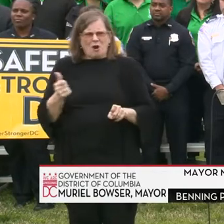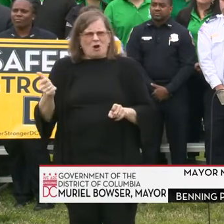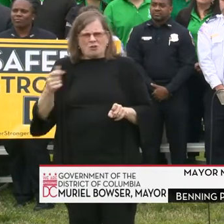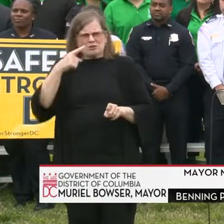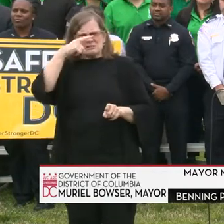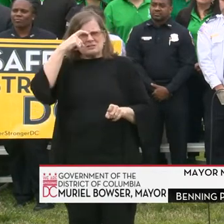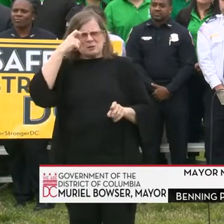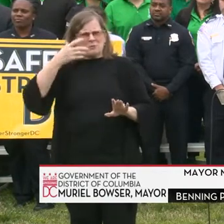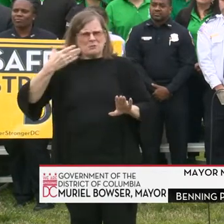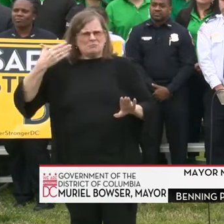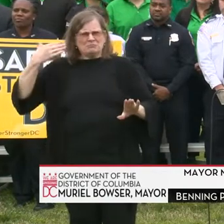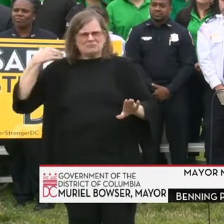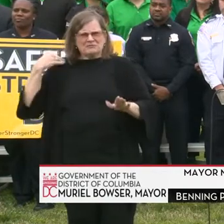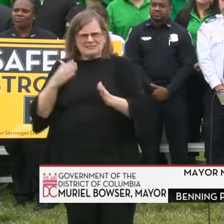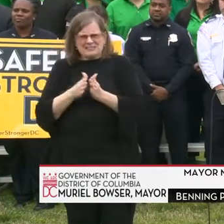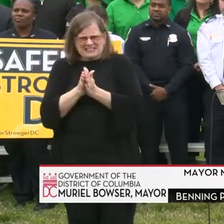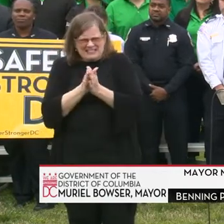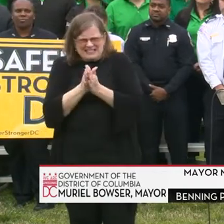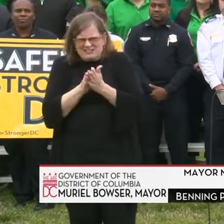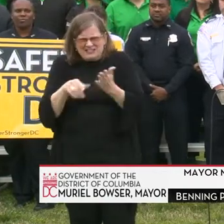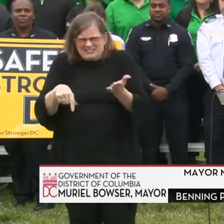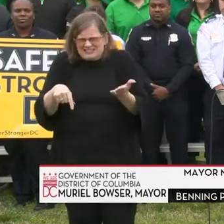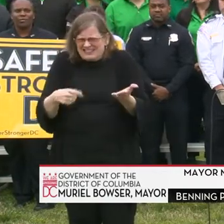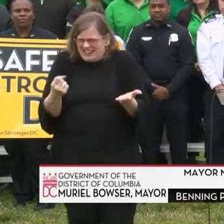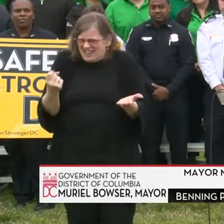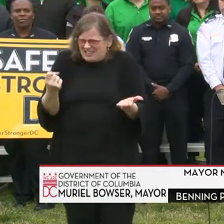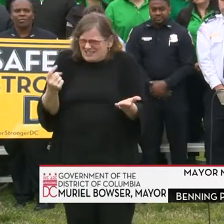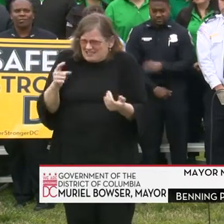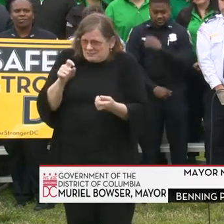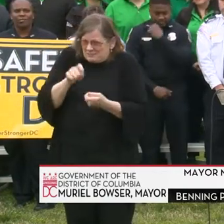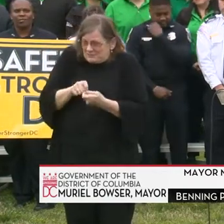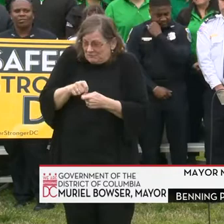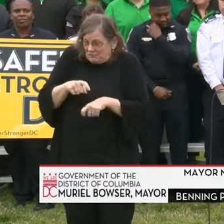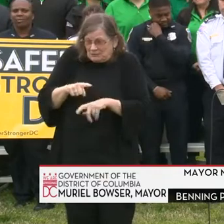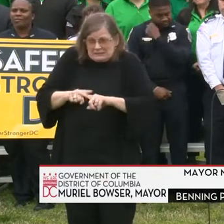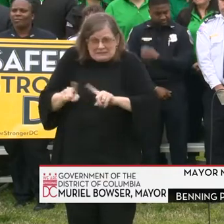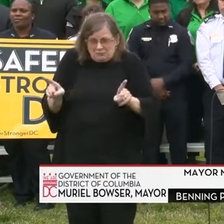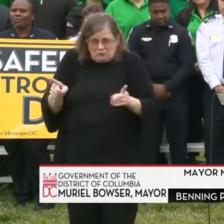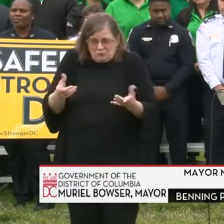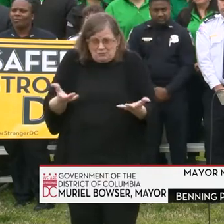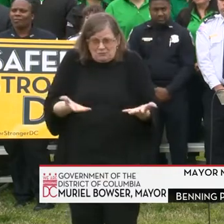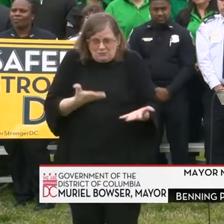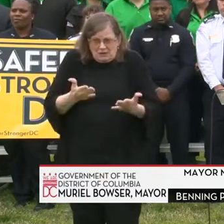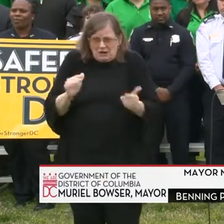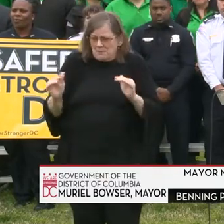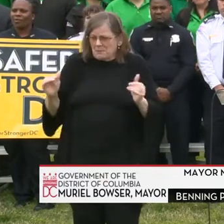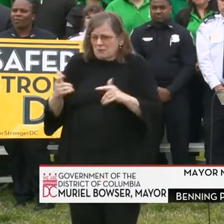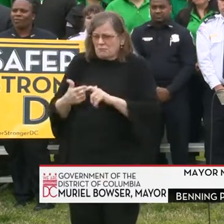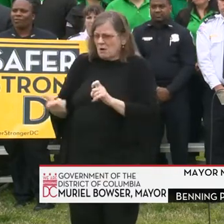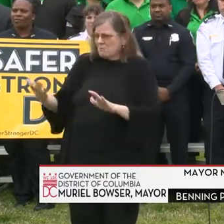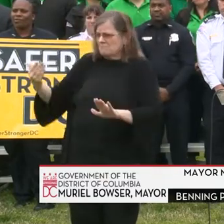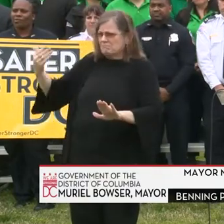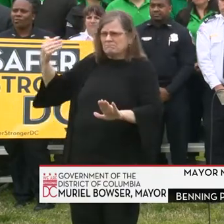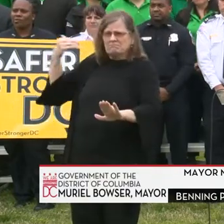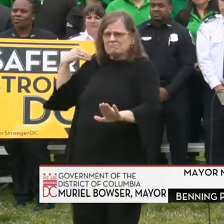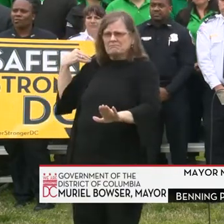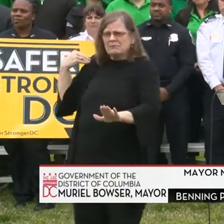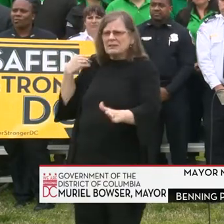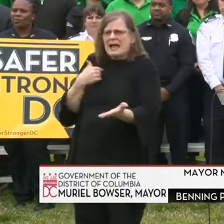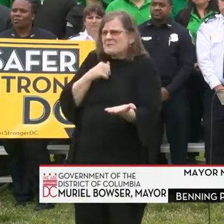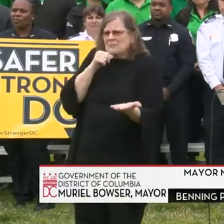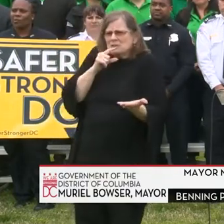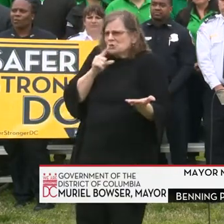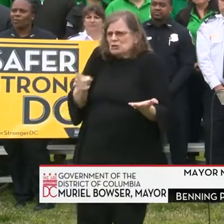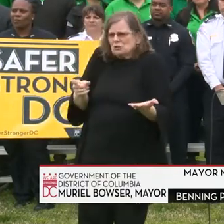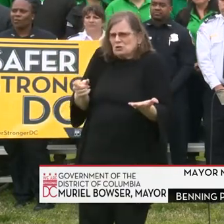Is there something particularly different about this one? I don't know how much different, how many tweaks that you make to a program that has